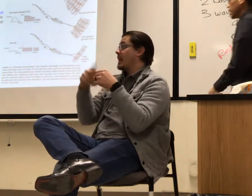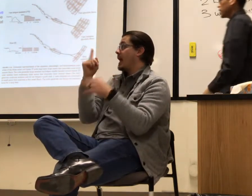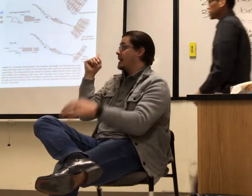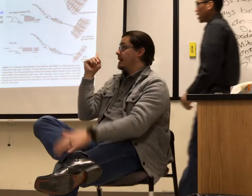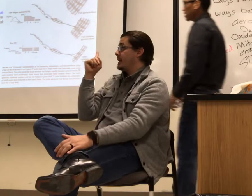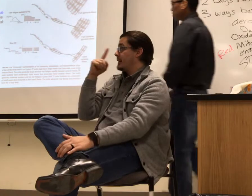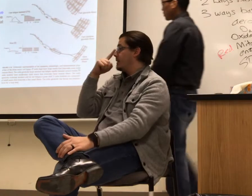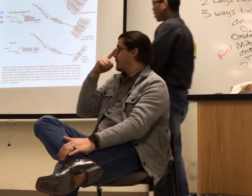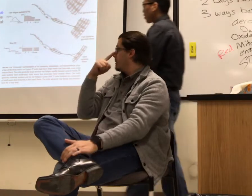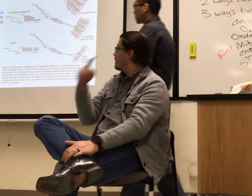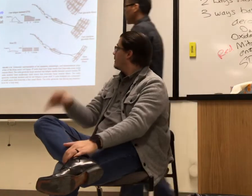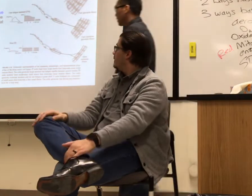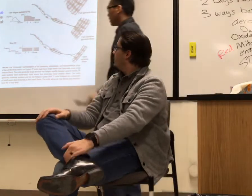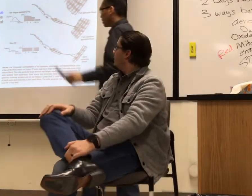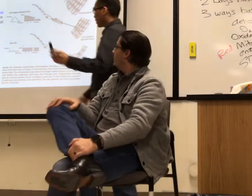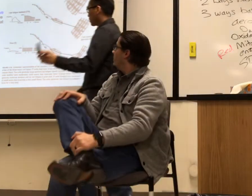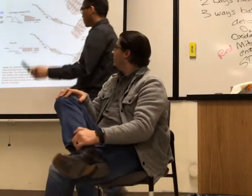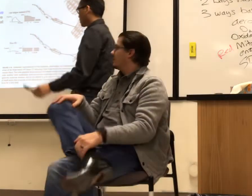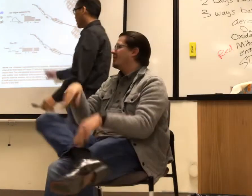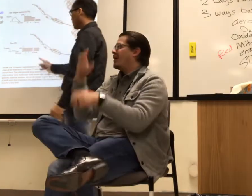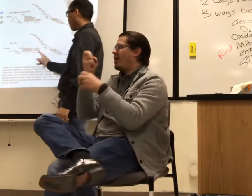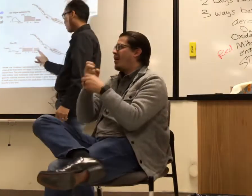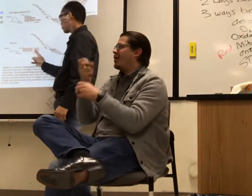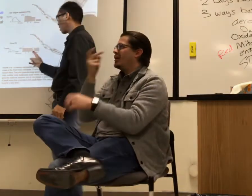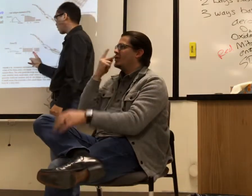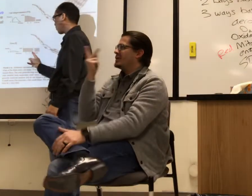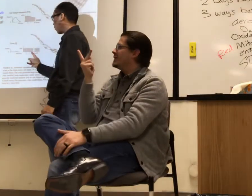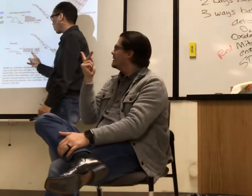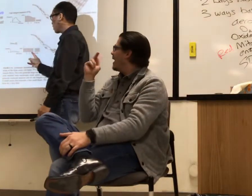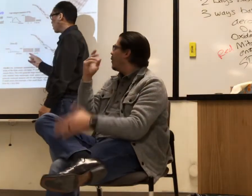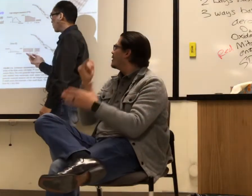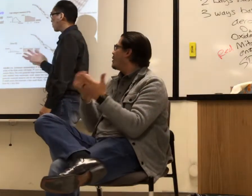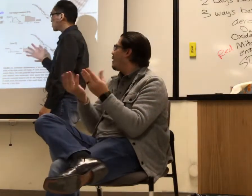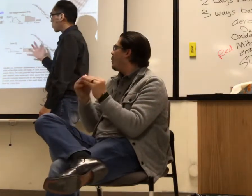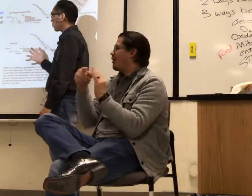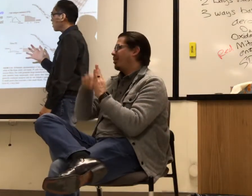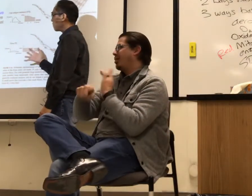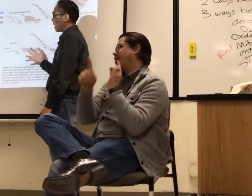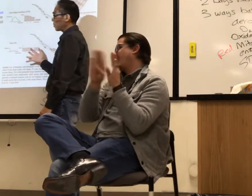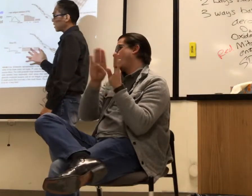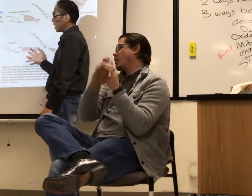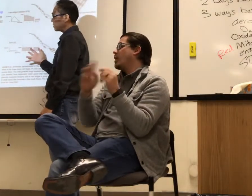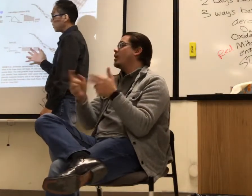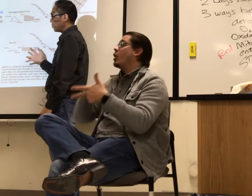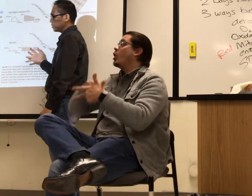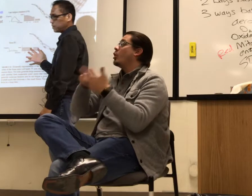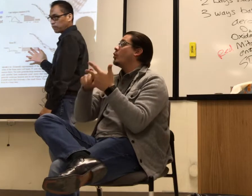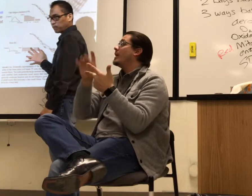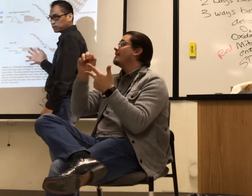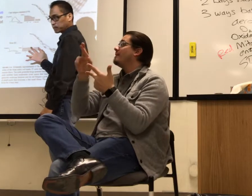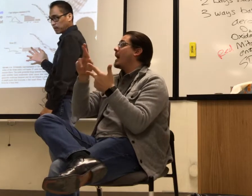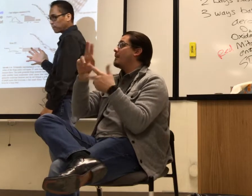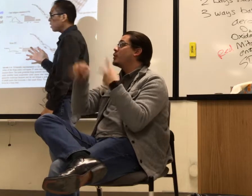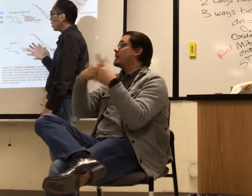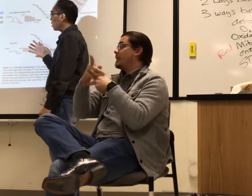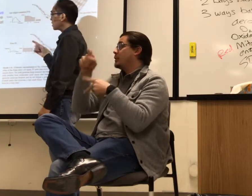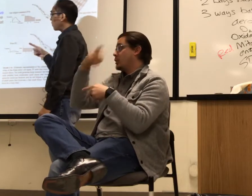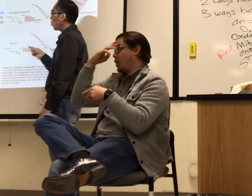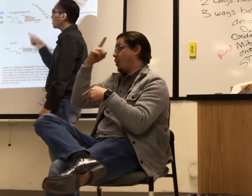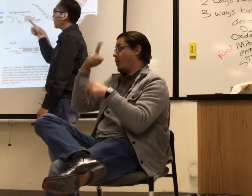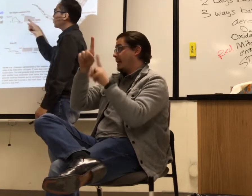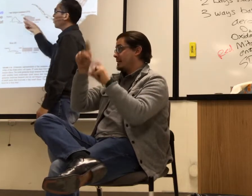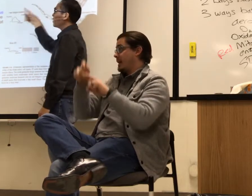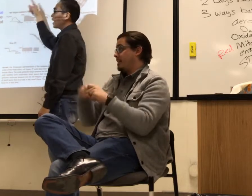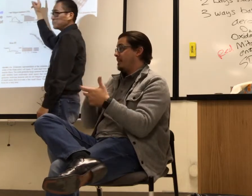Now, these data slides, they're hard to see as a presentation. I'll kind of draw it on the board. But there's three fiber types that you need to know for this exam.